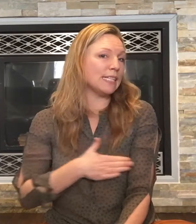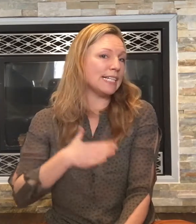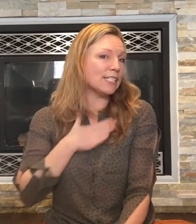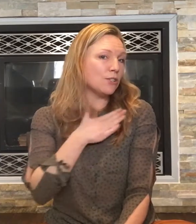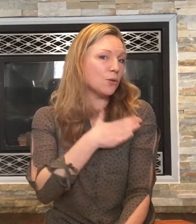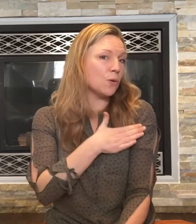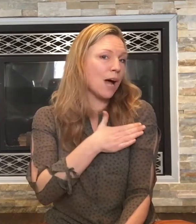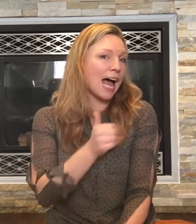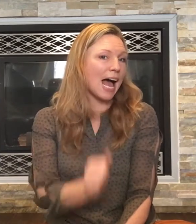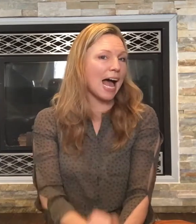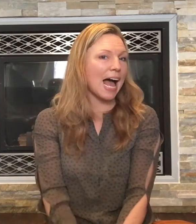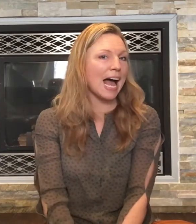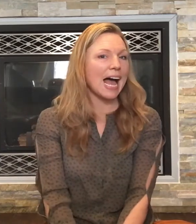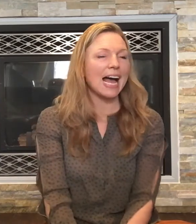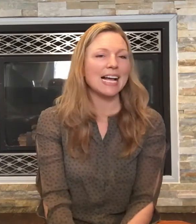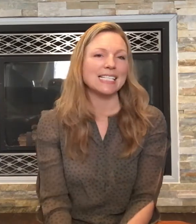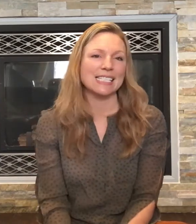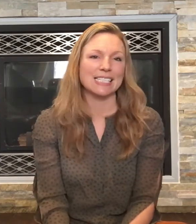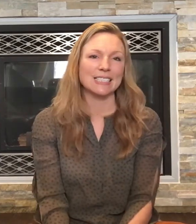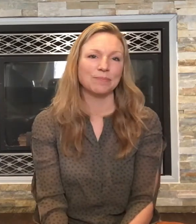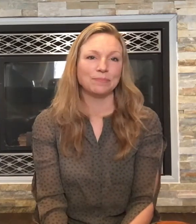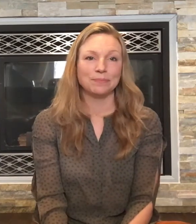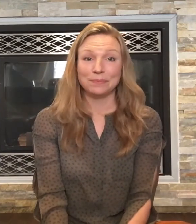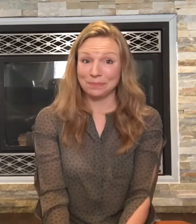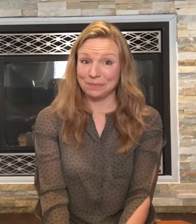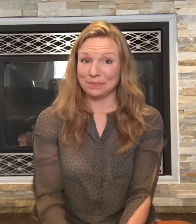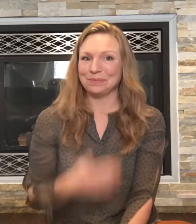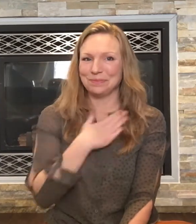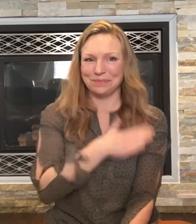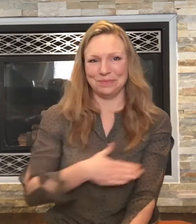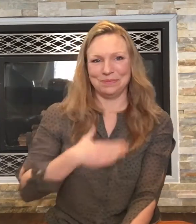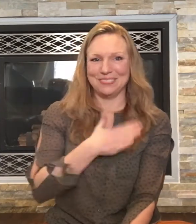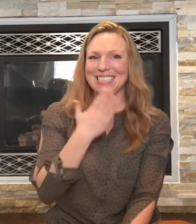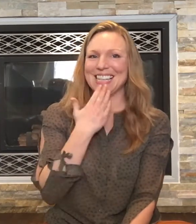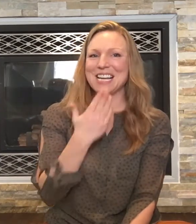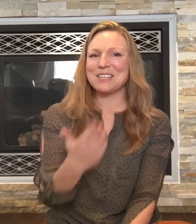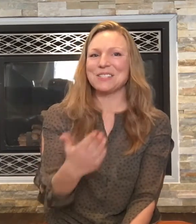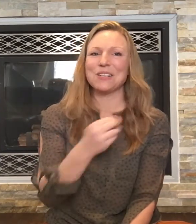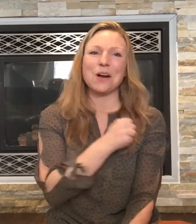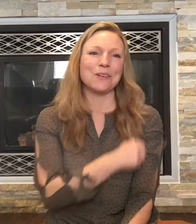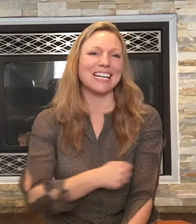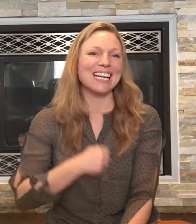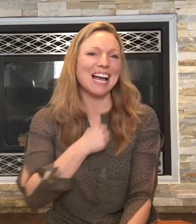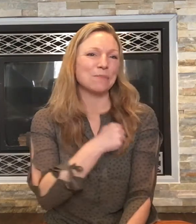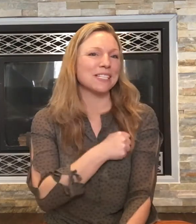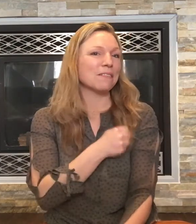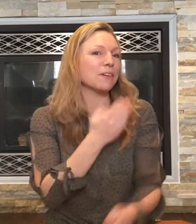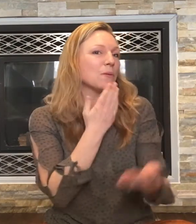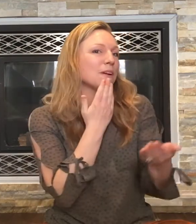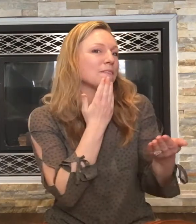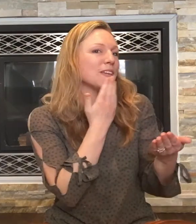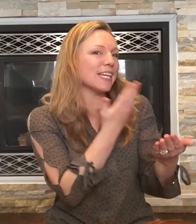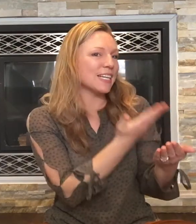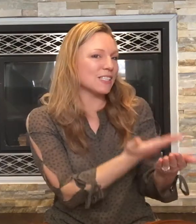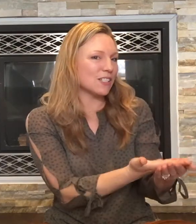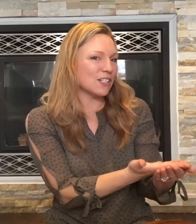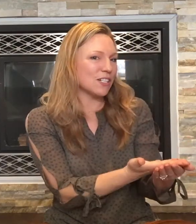please to ask. Please. Please, thank you, sorry, helps everyone feel